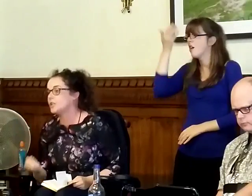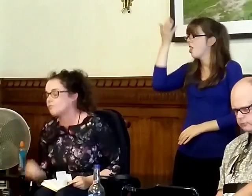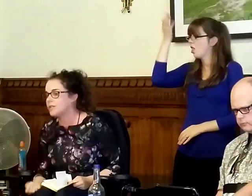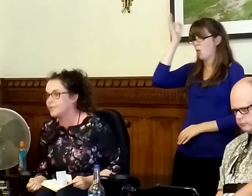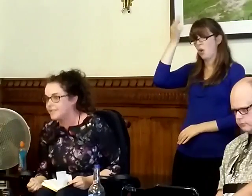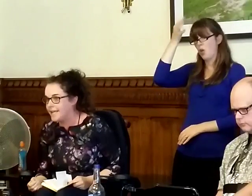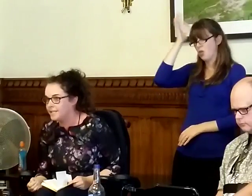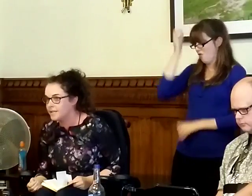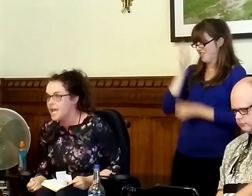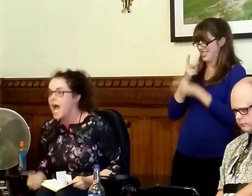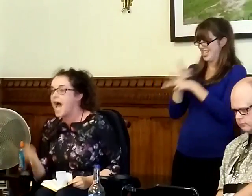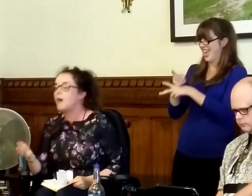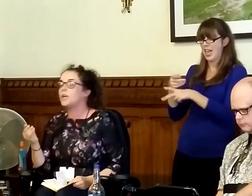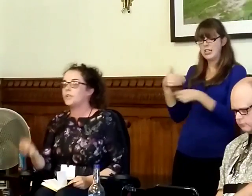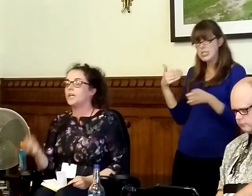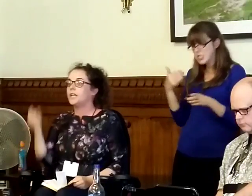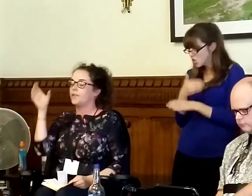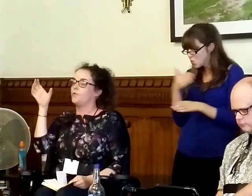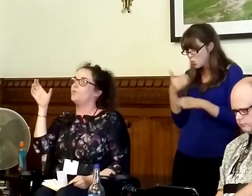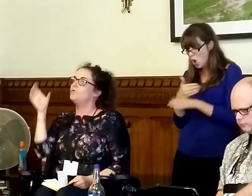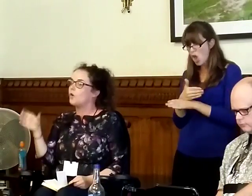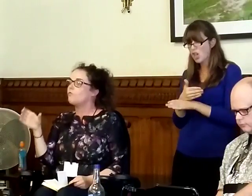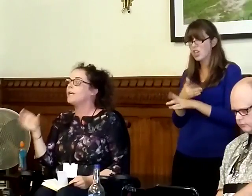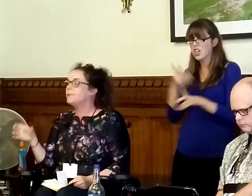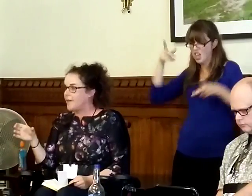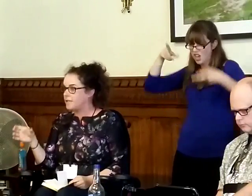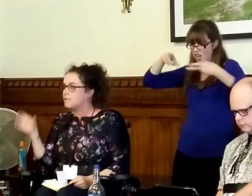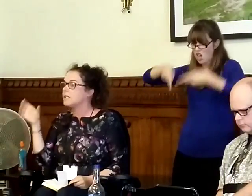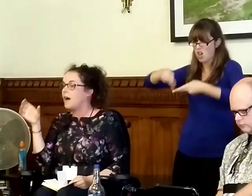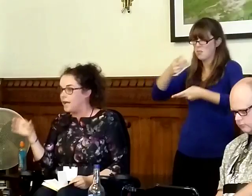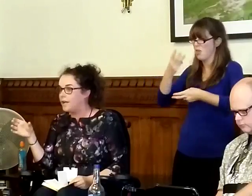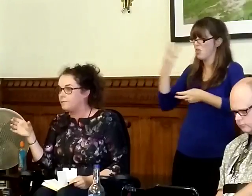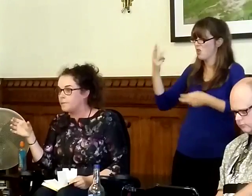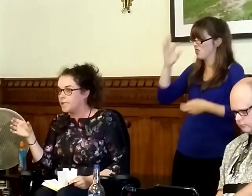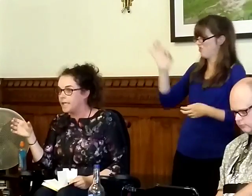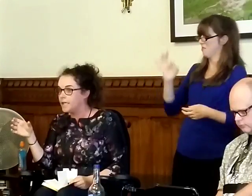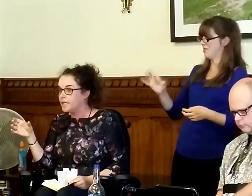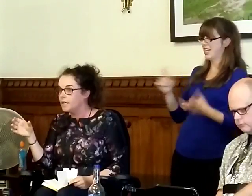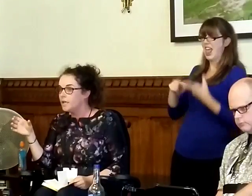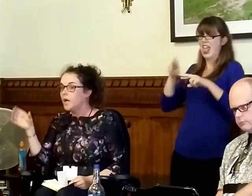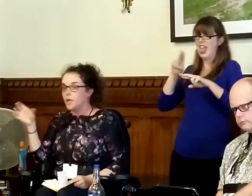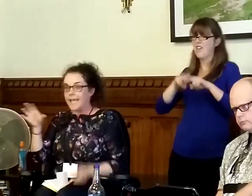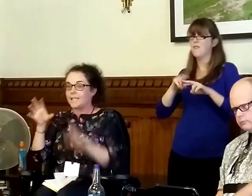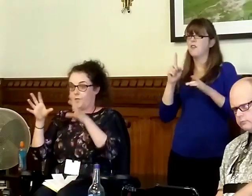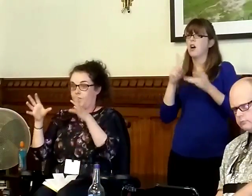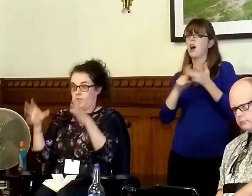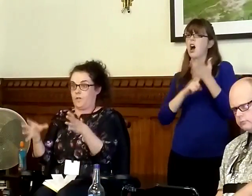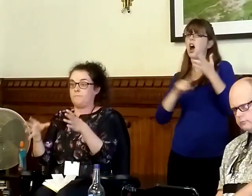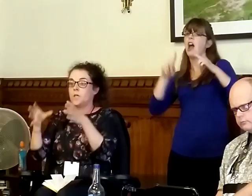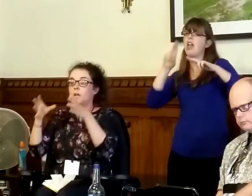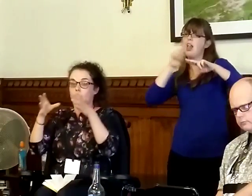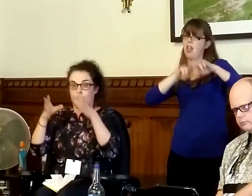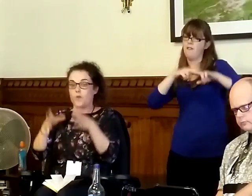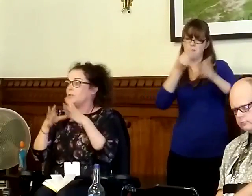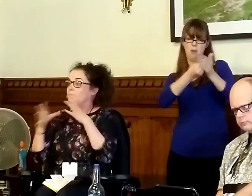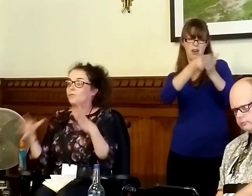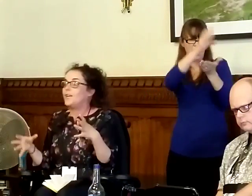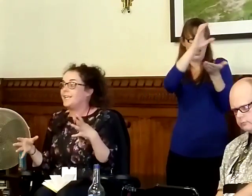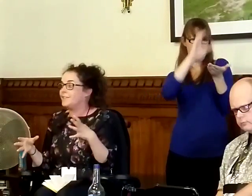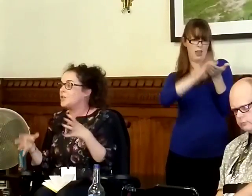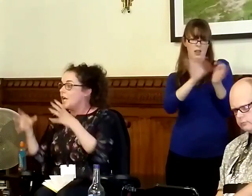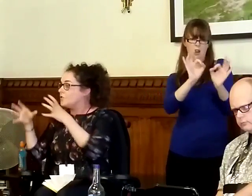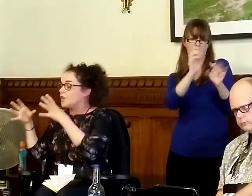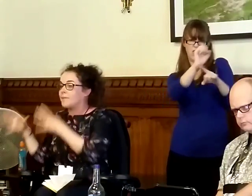by 33%. How on earth, if you've not ring-fenced the ILF money? Yes, for some